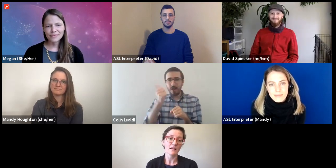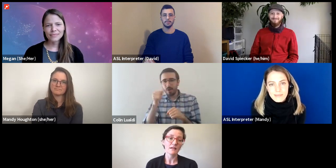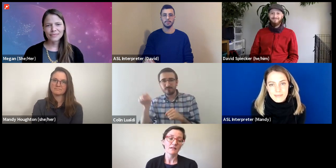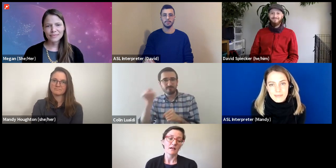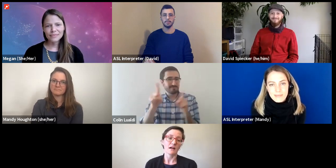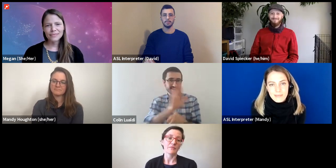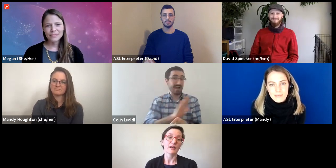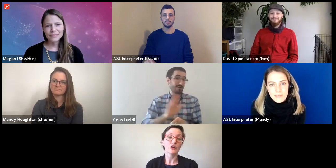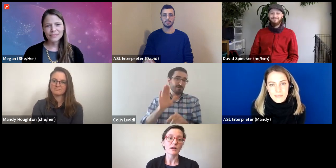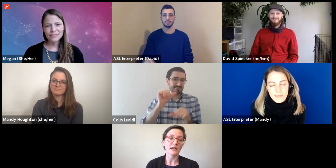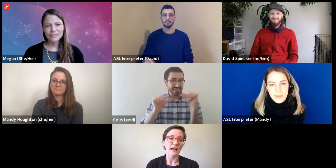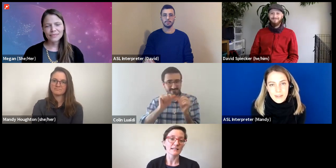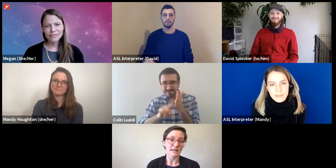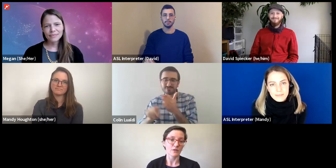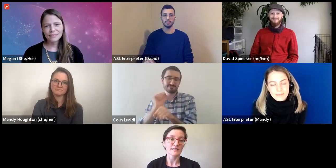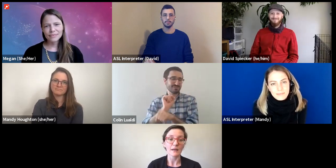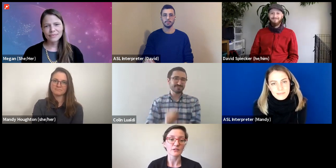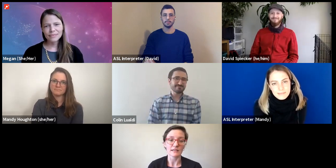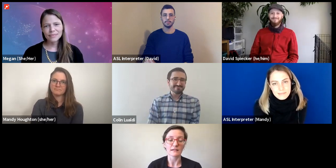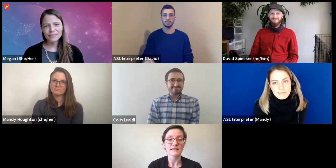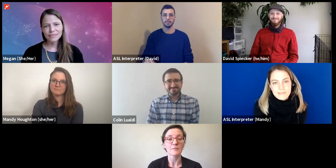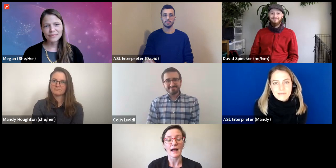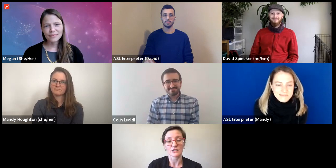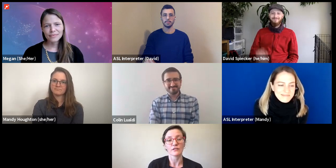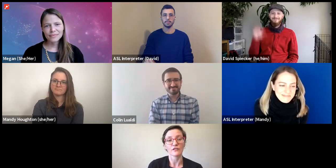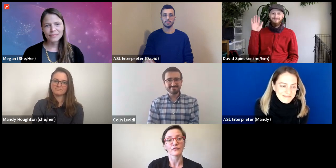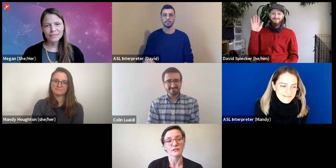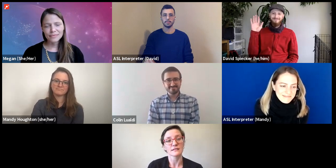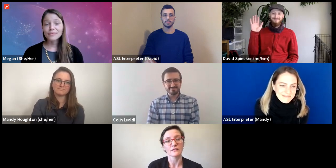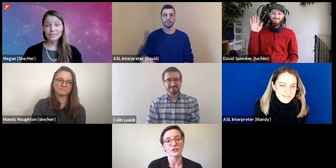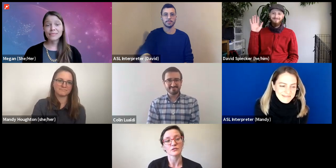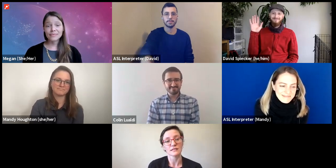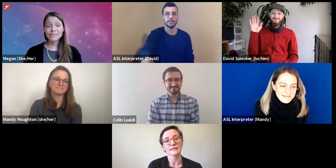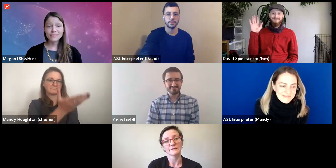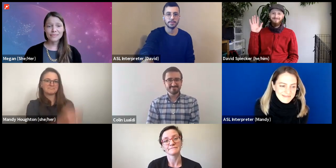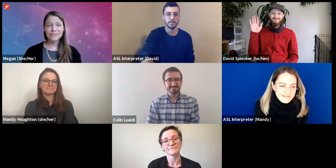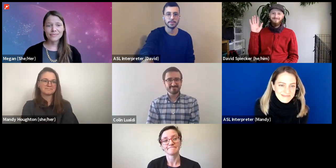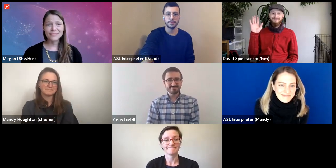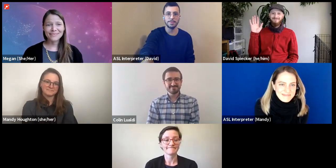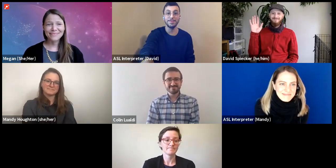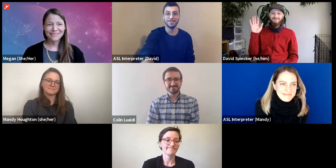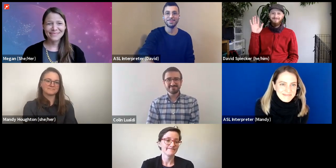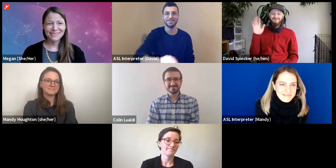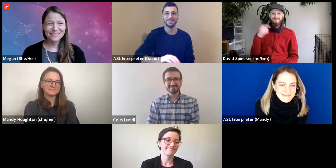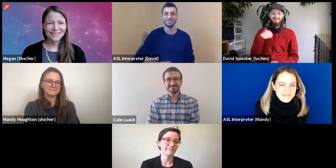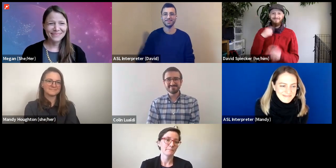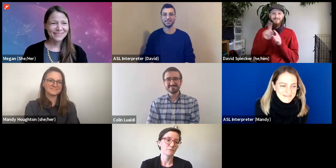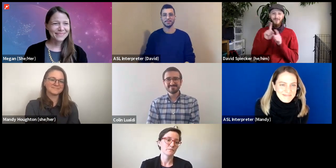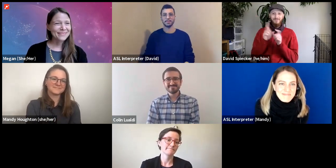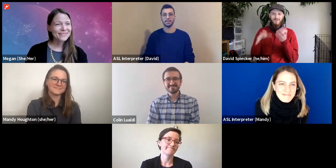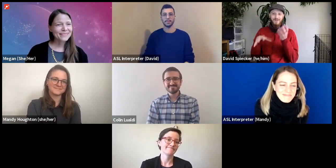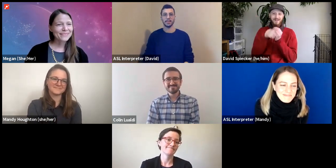way that Newton and Einstein was able to impact their fields individually.